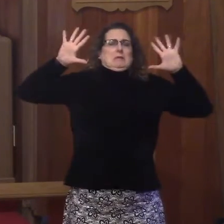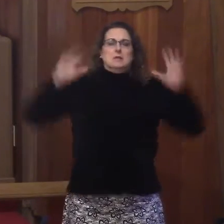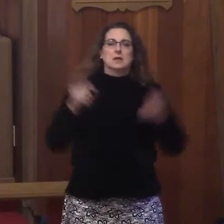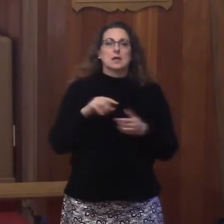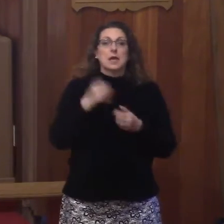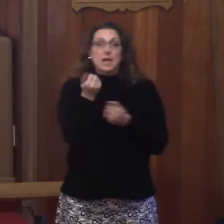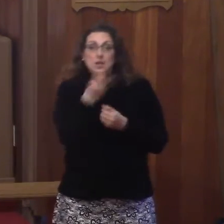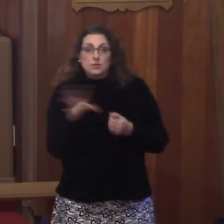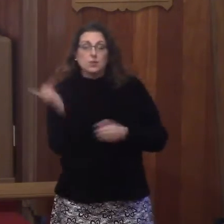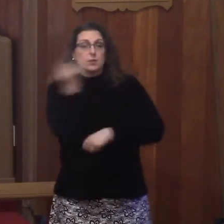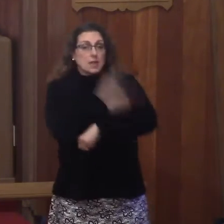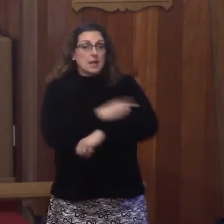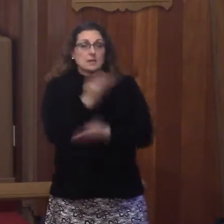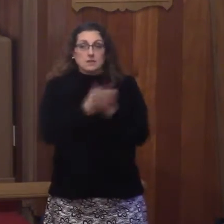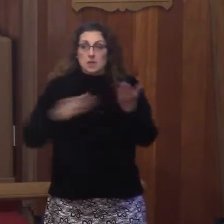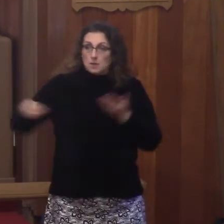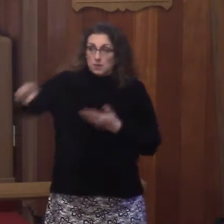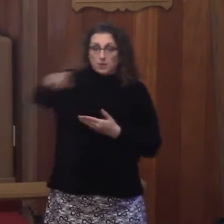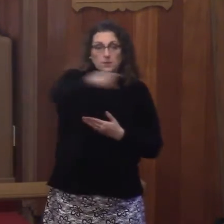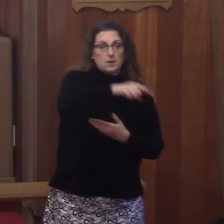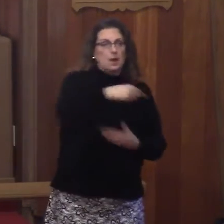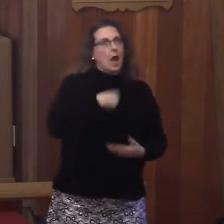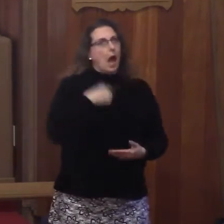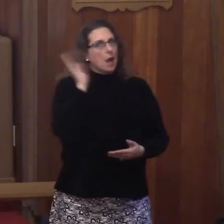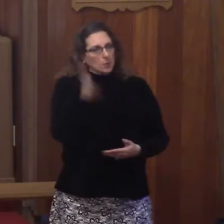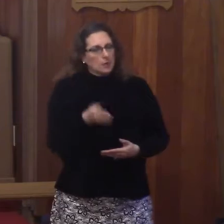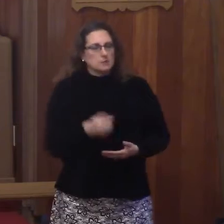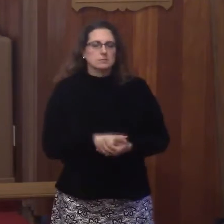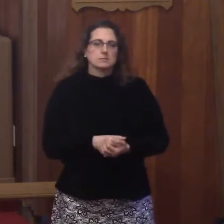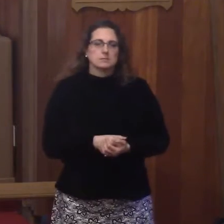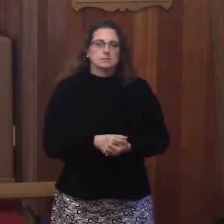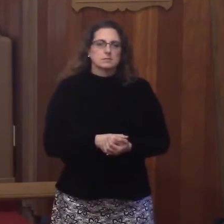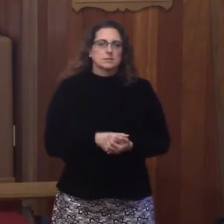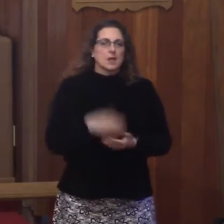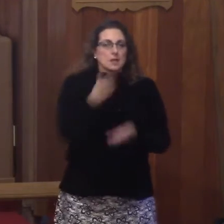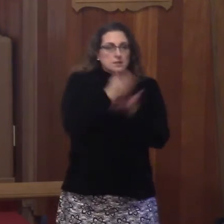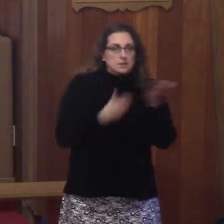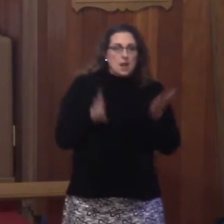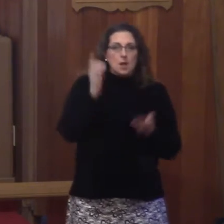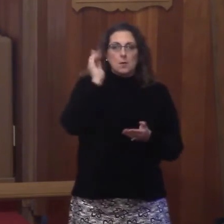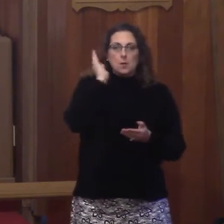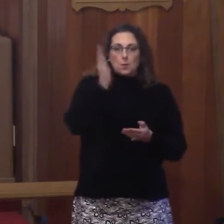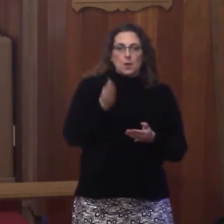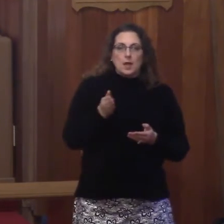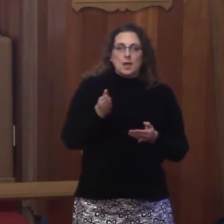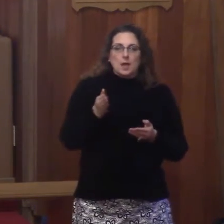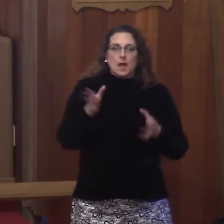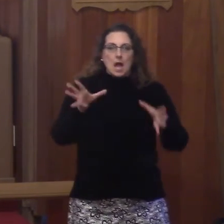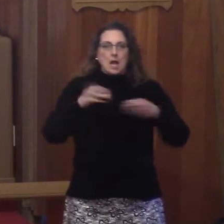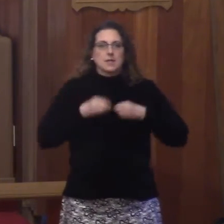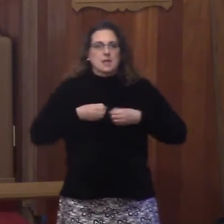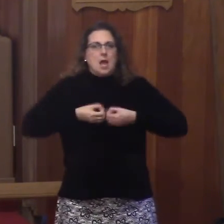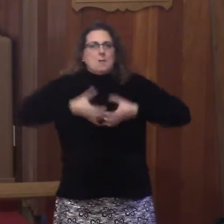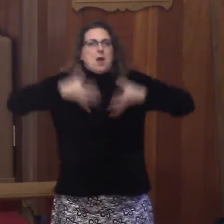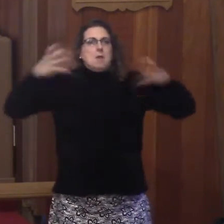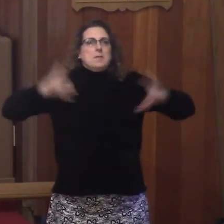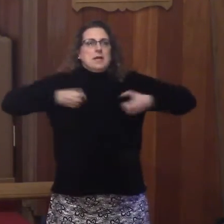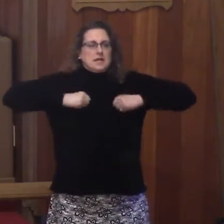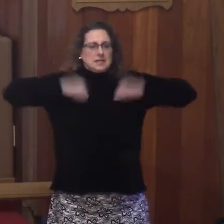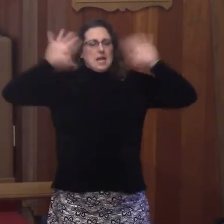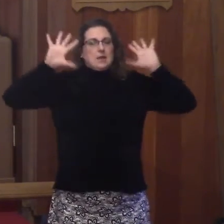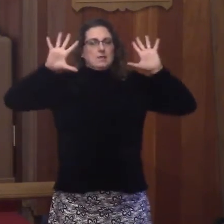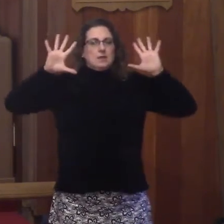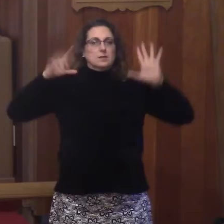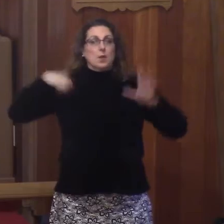Like in a couple days, some of you, not all of you, I know I will, some of us are going to adopt one of the biggest sacrifices that can ever be done.